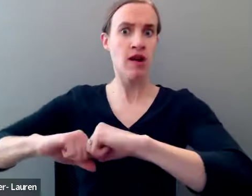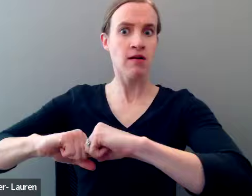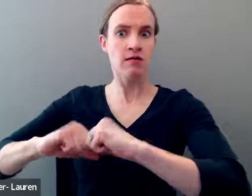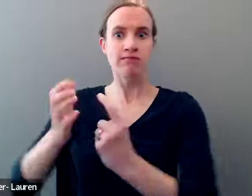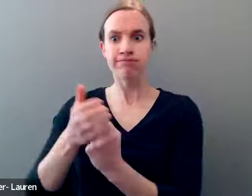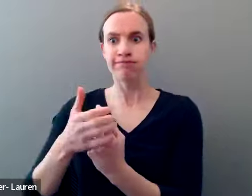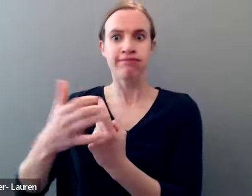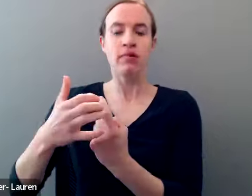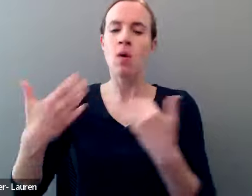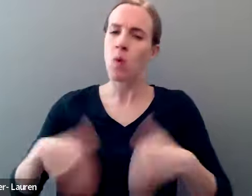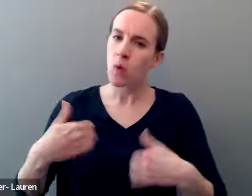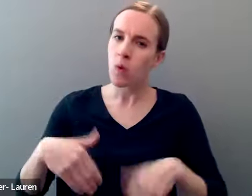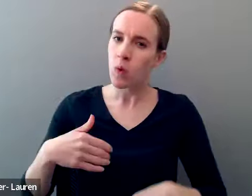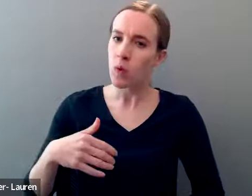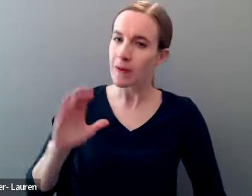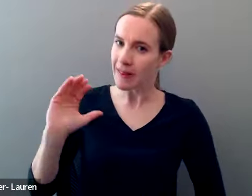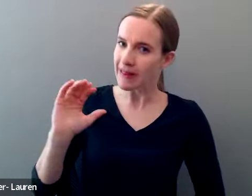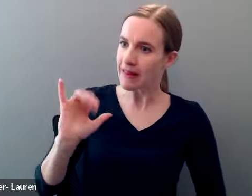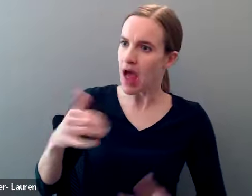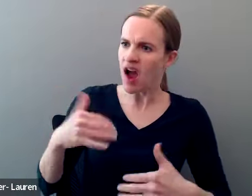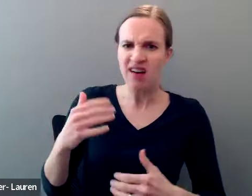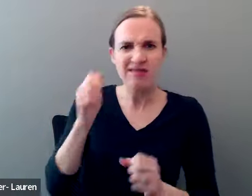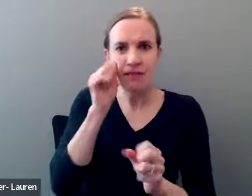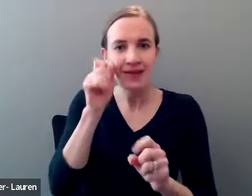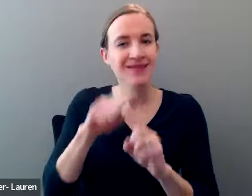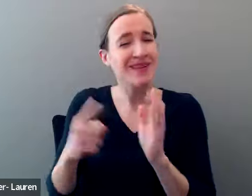even when it's not always helpful. So anyway,